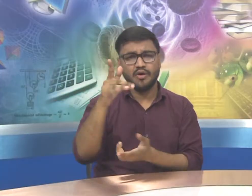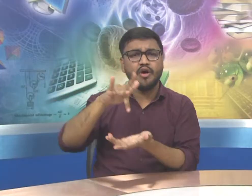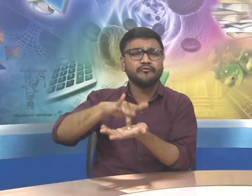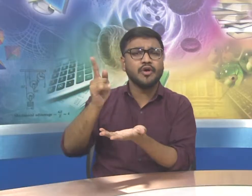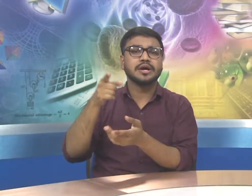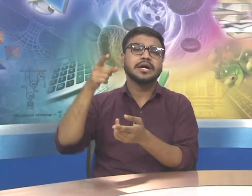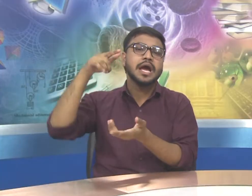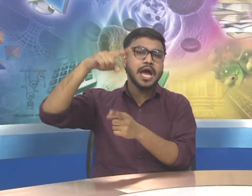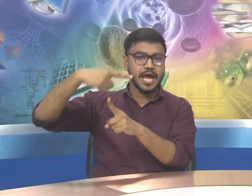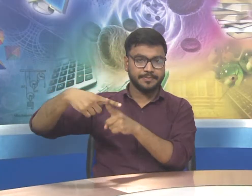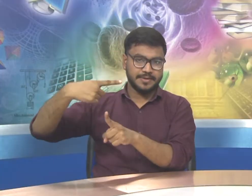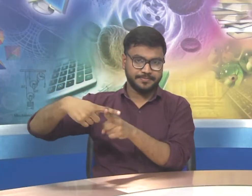Greek thinkers,